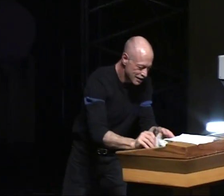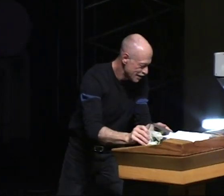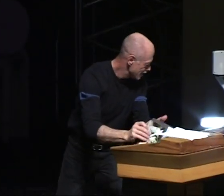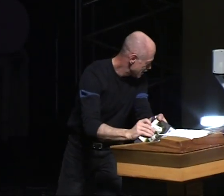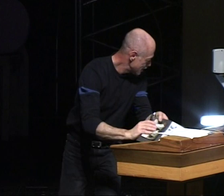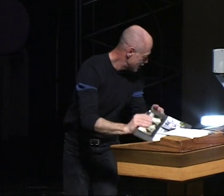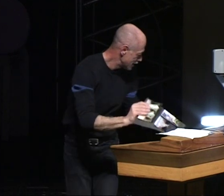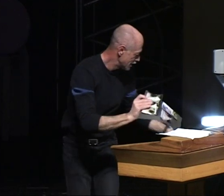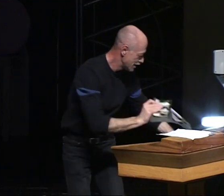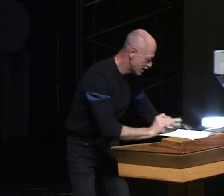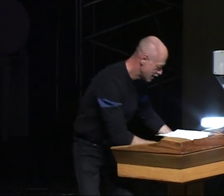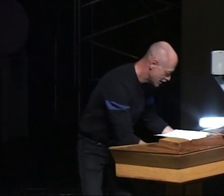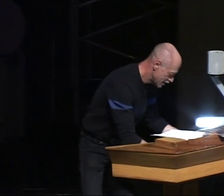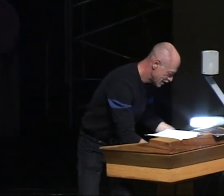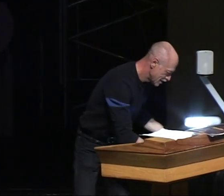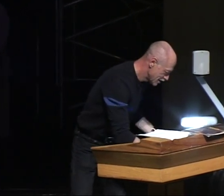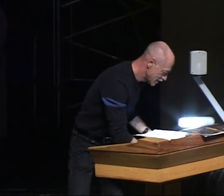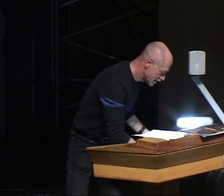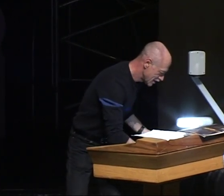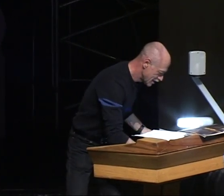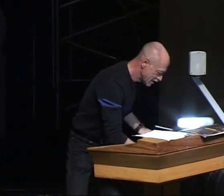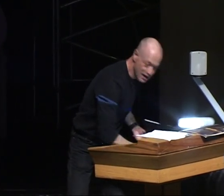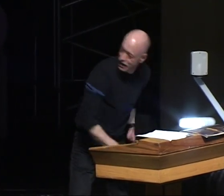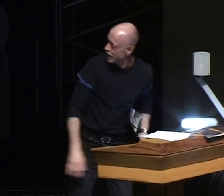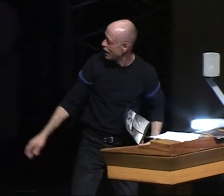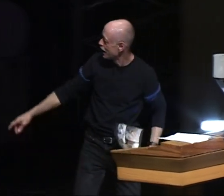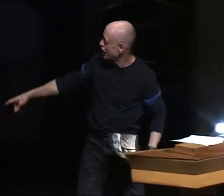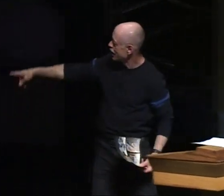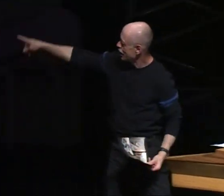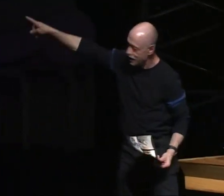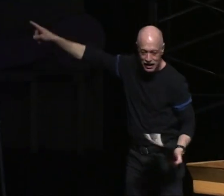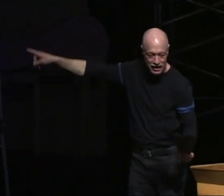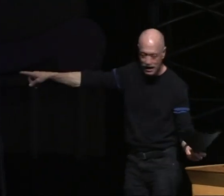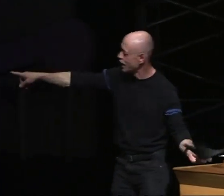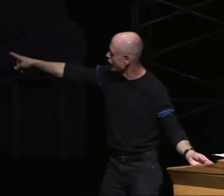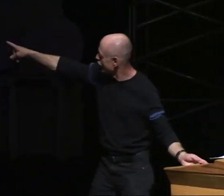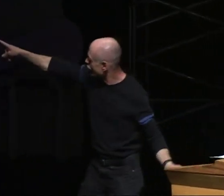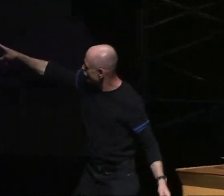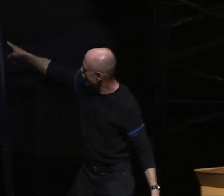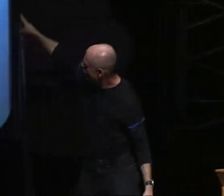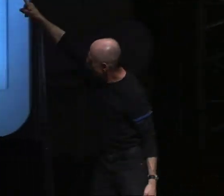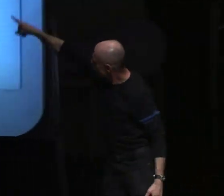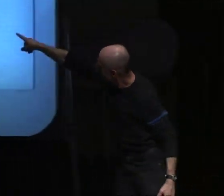and they can't get through. Let me see if I can show you another picture.